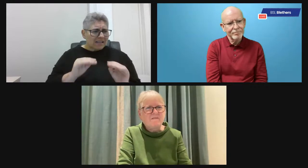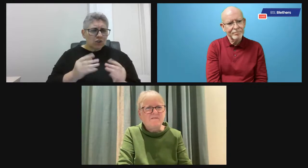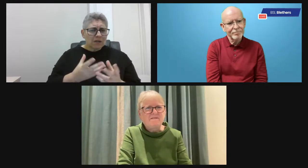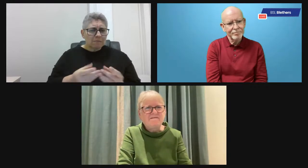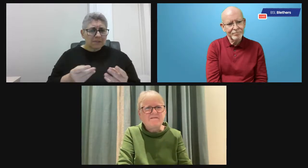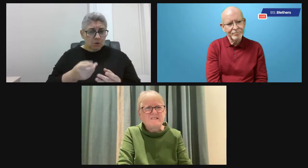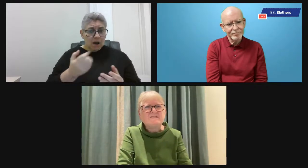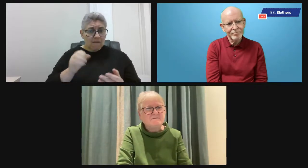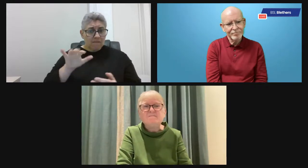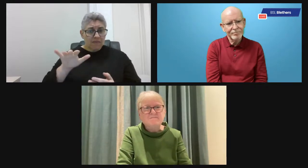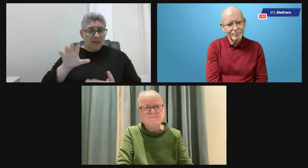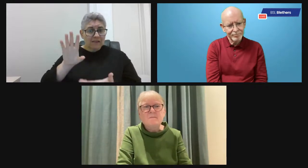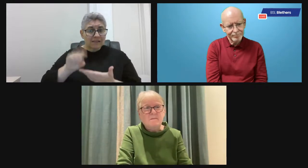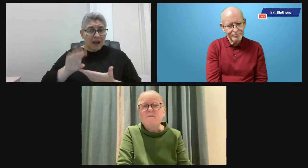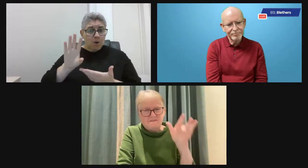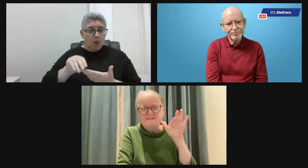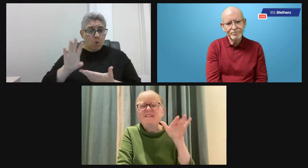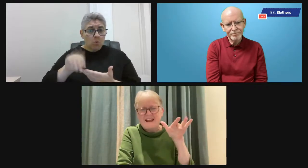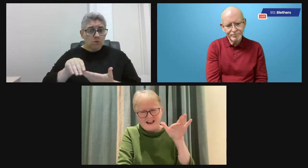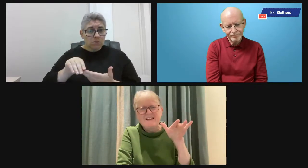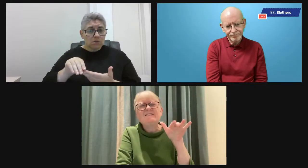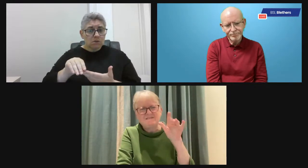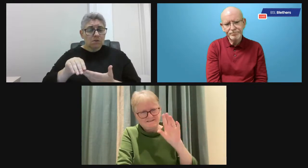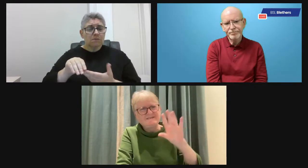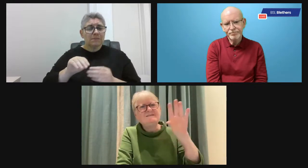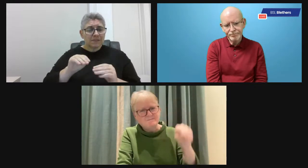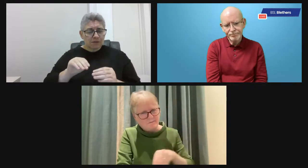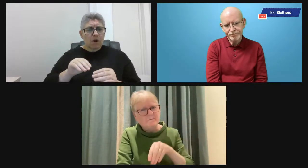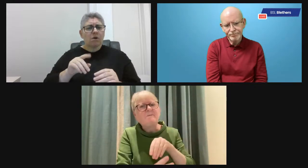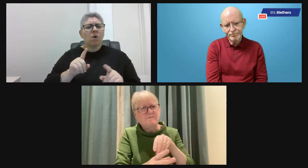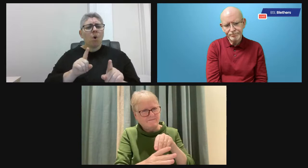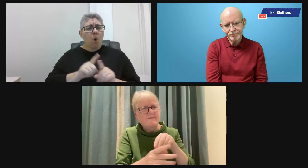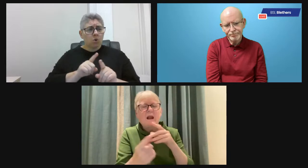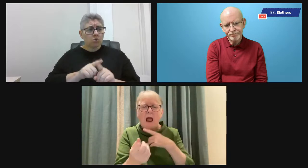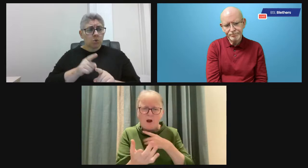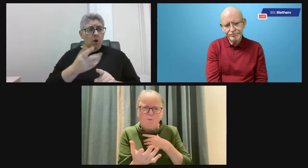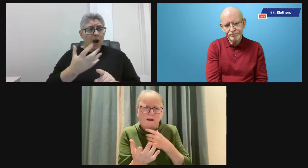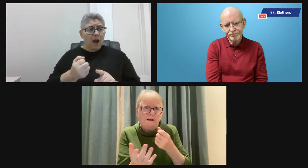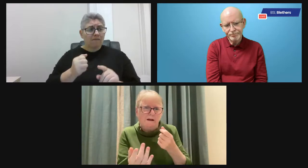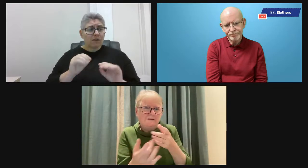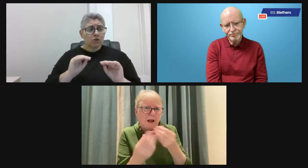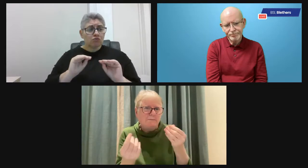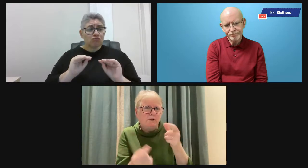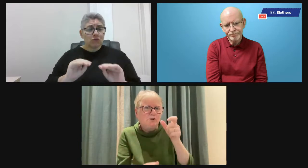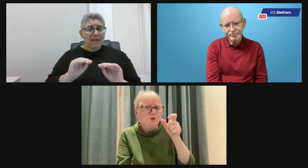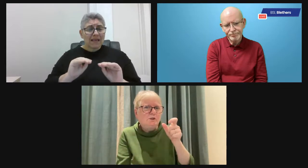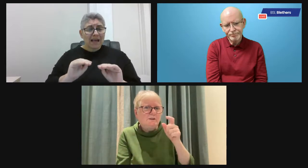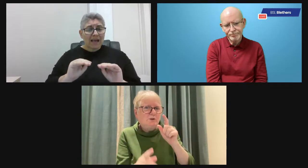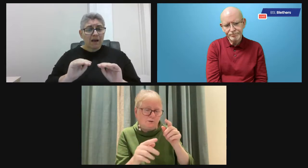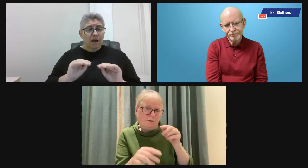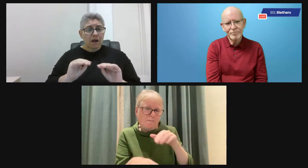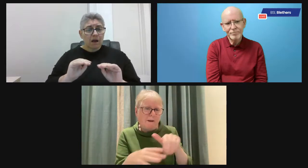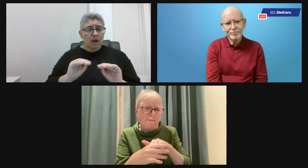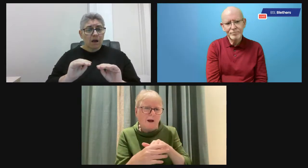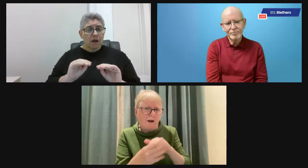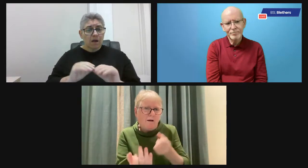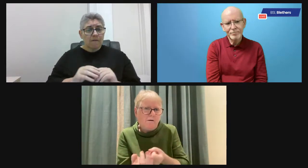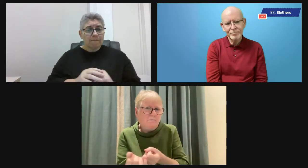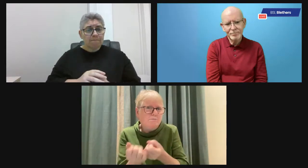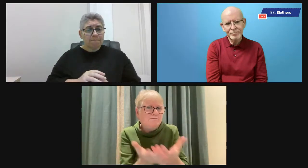know, various resources. So it has resources there as well that you can download? Absolutely, it absolutely does, yeah.